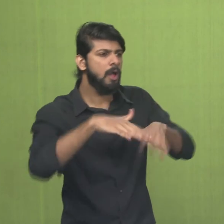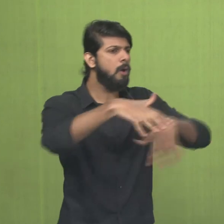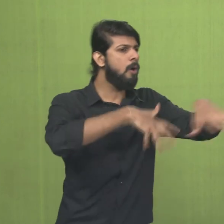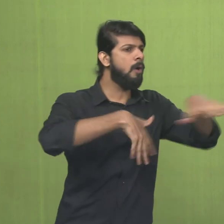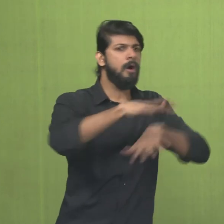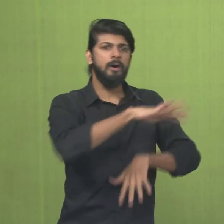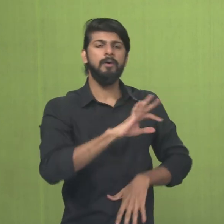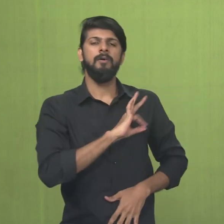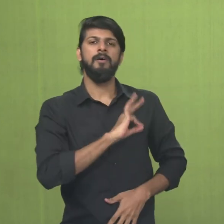the